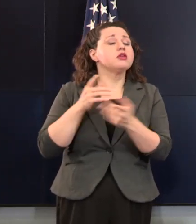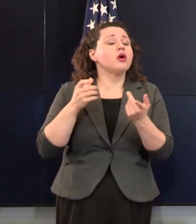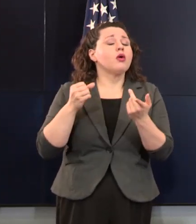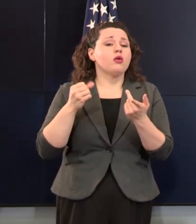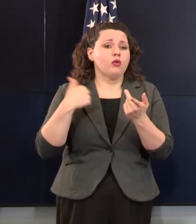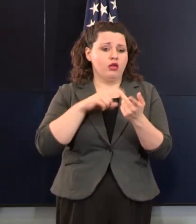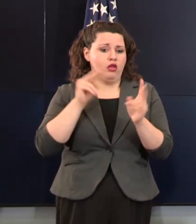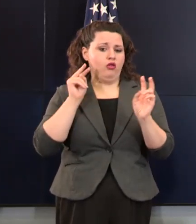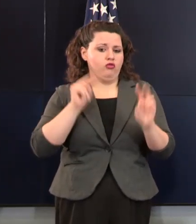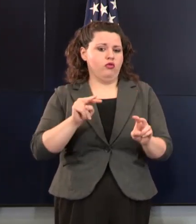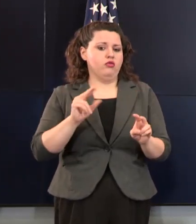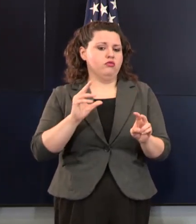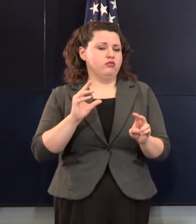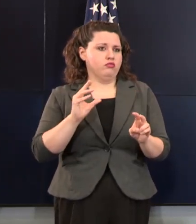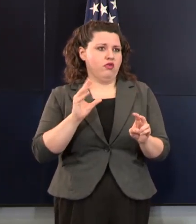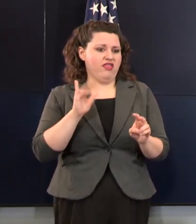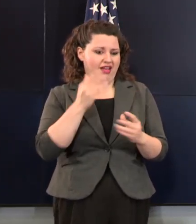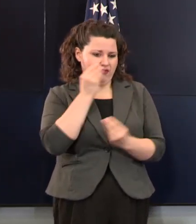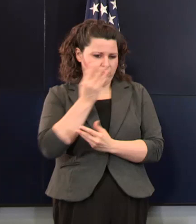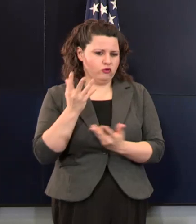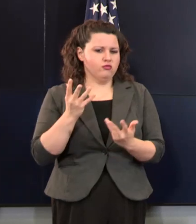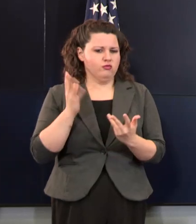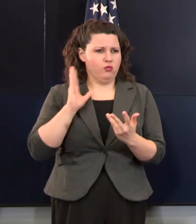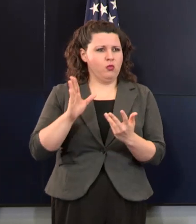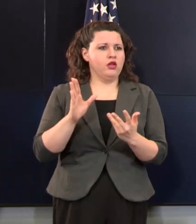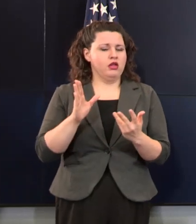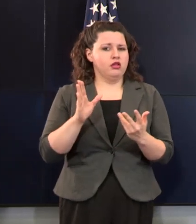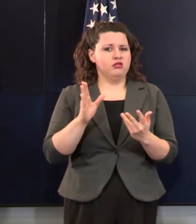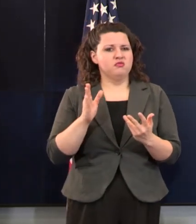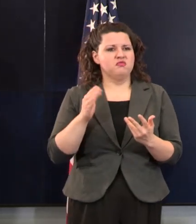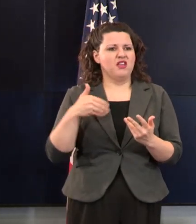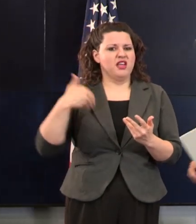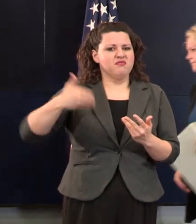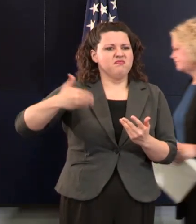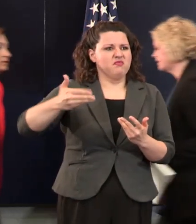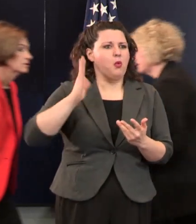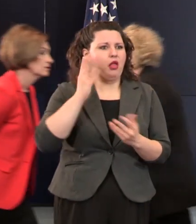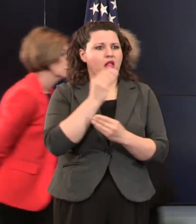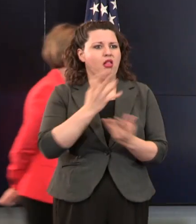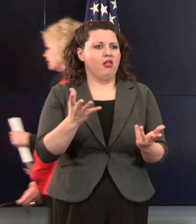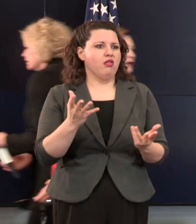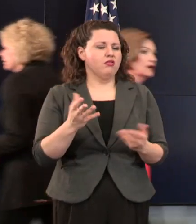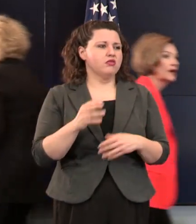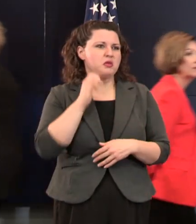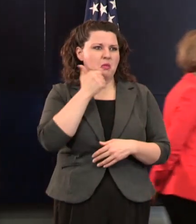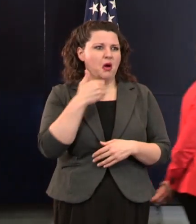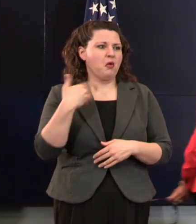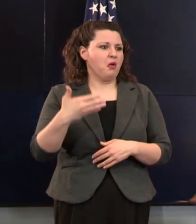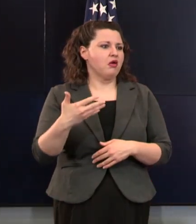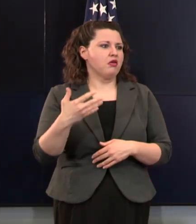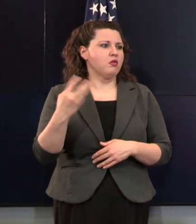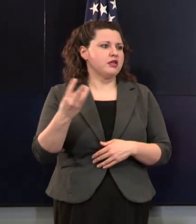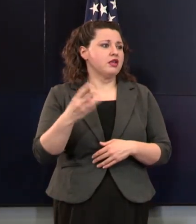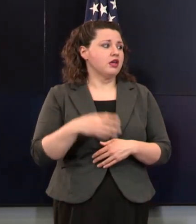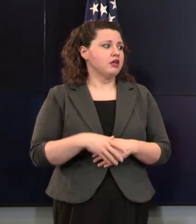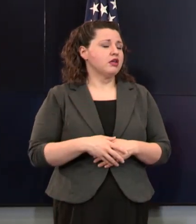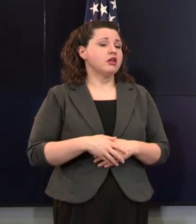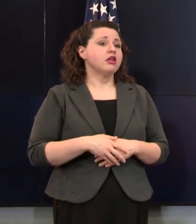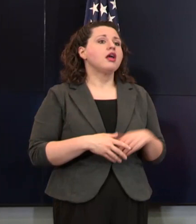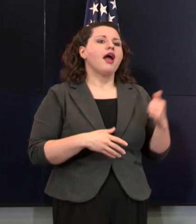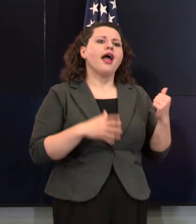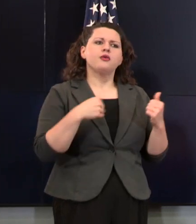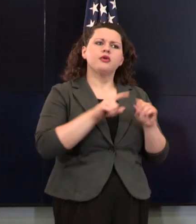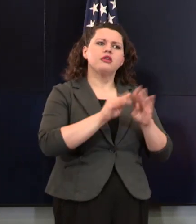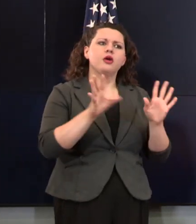look at our information and be prepared to make that public in the next couple of days. Nicole. And we have made it clear where we're doing